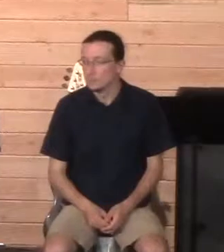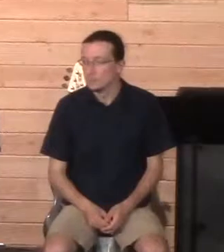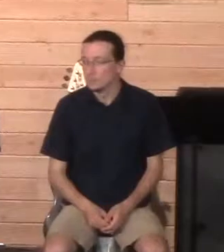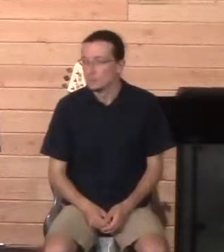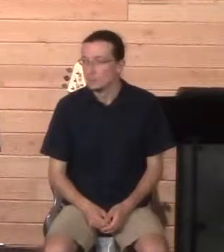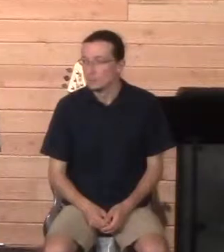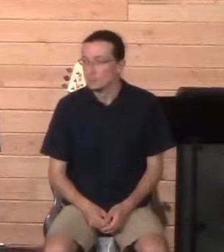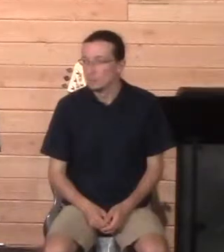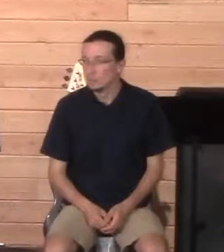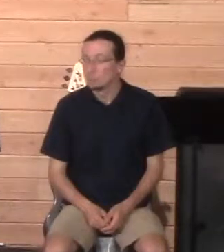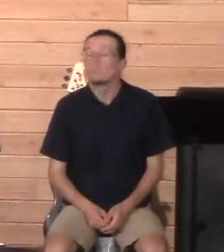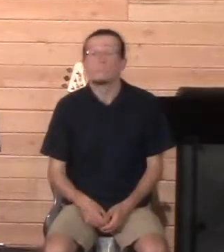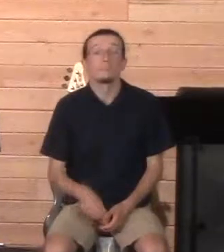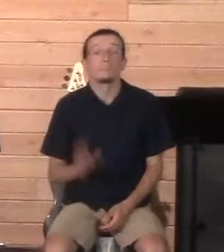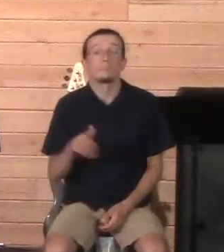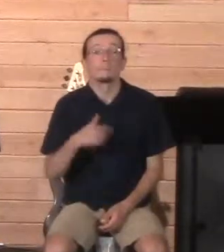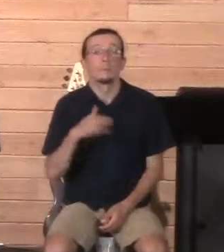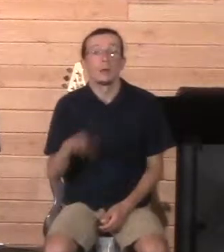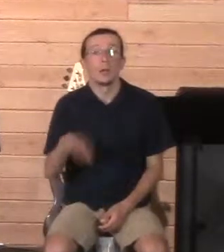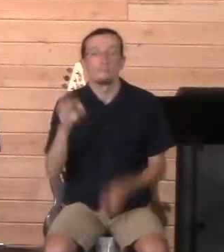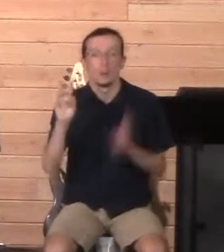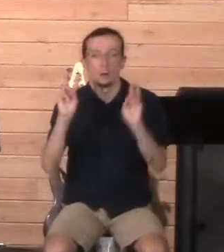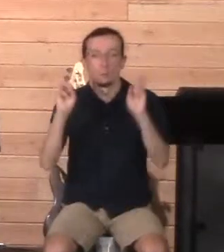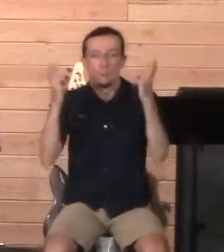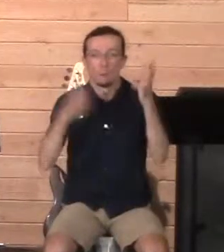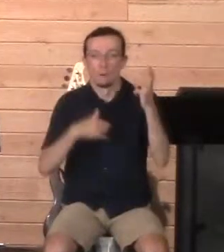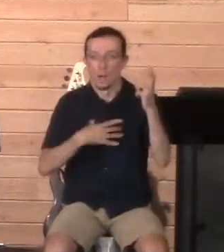I found a quote that I like.